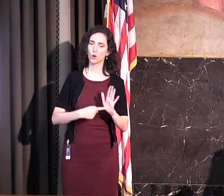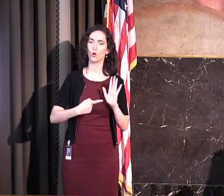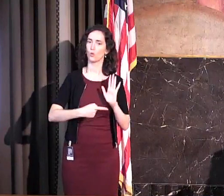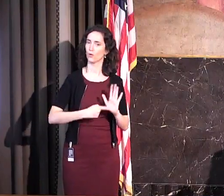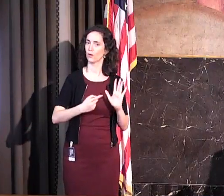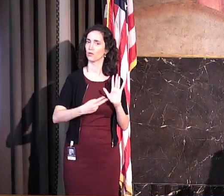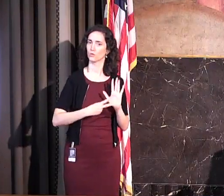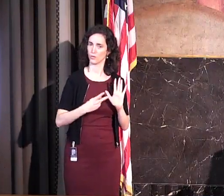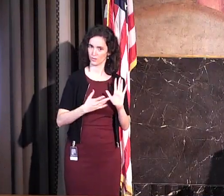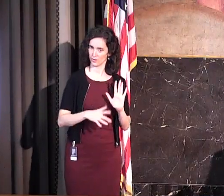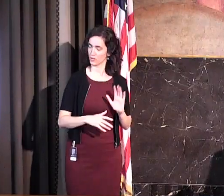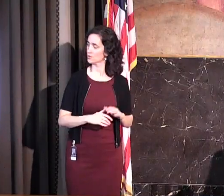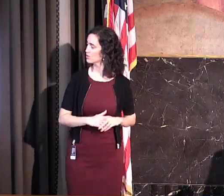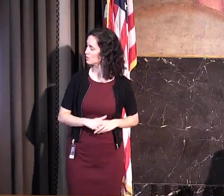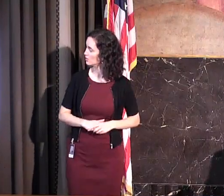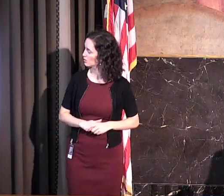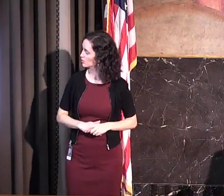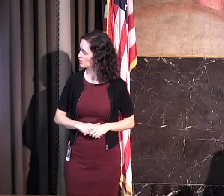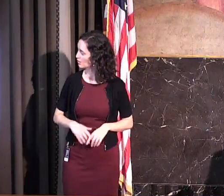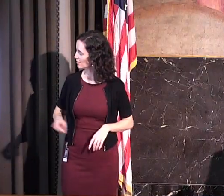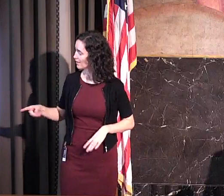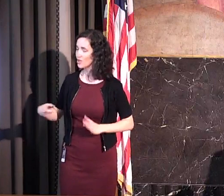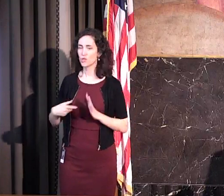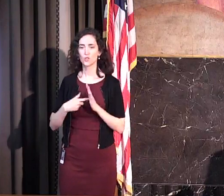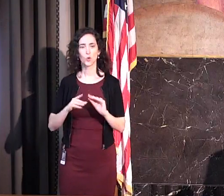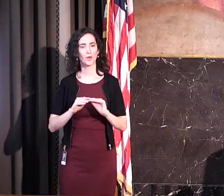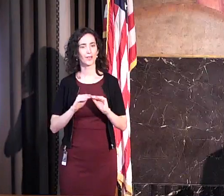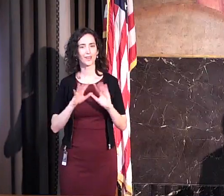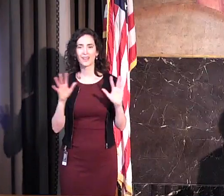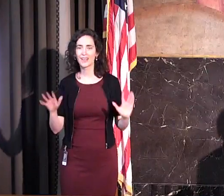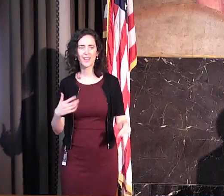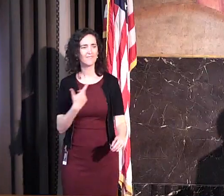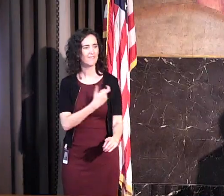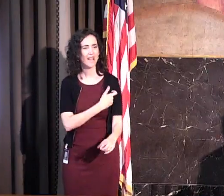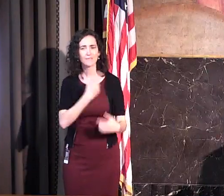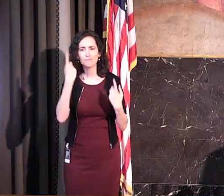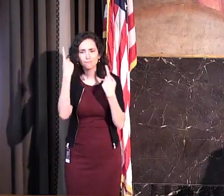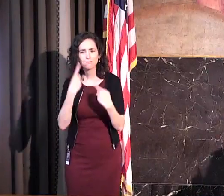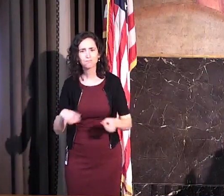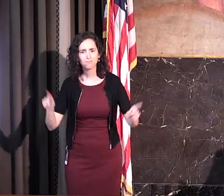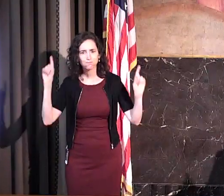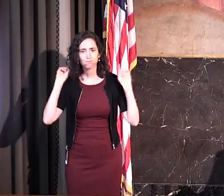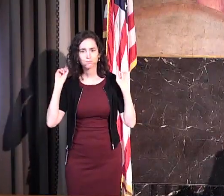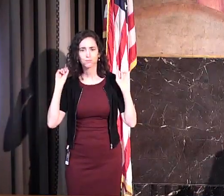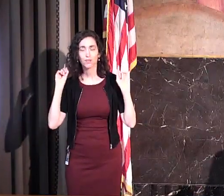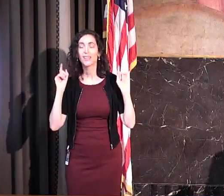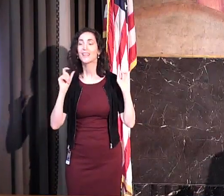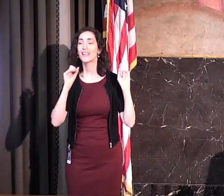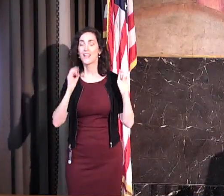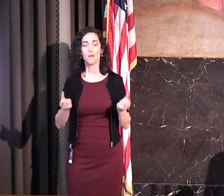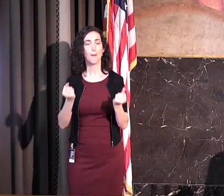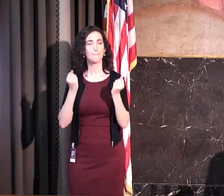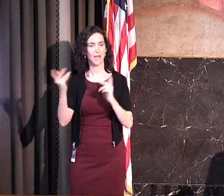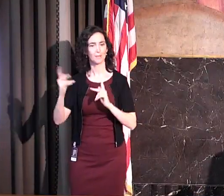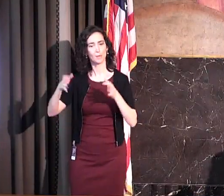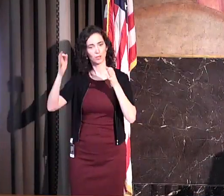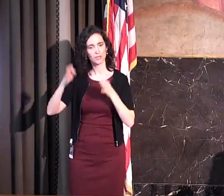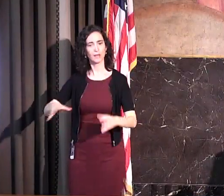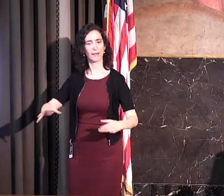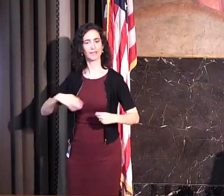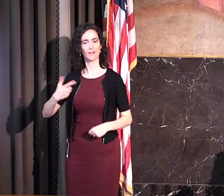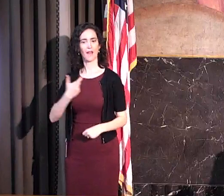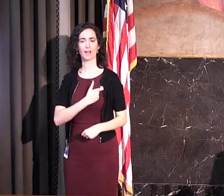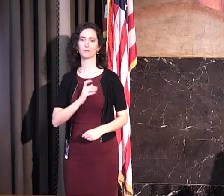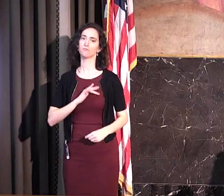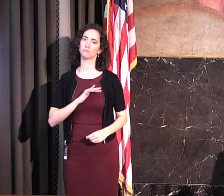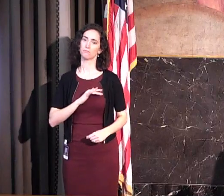it really clearly illustrates how effective these vaccines can be when enough people choose to get them. When